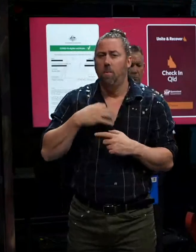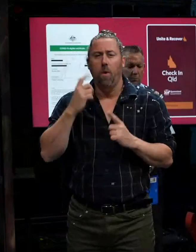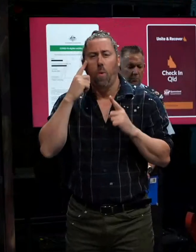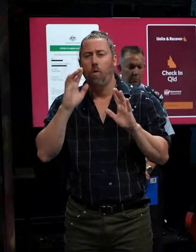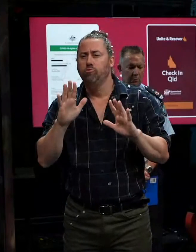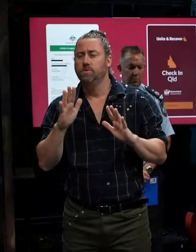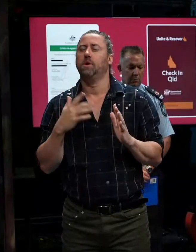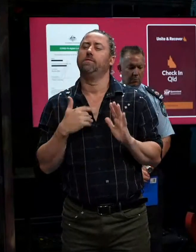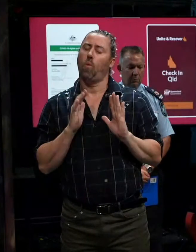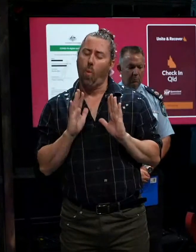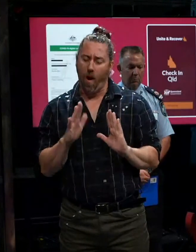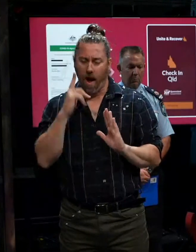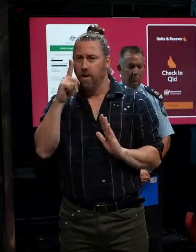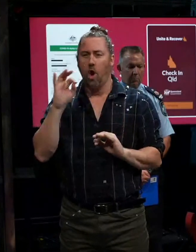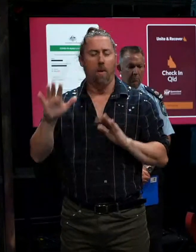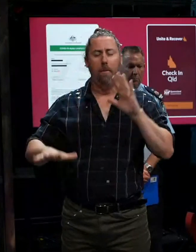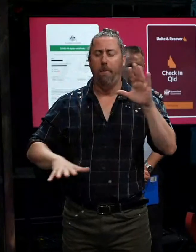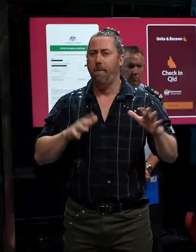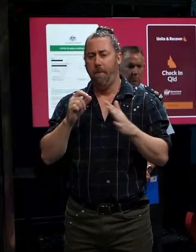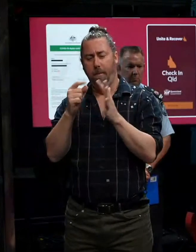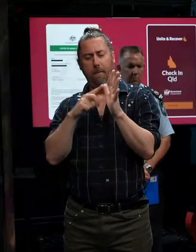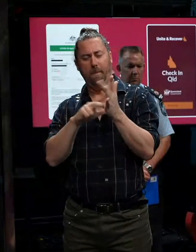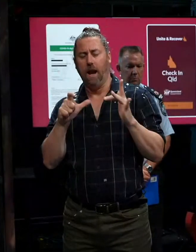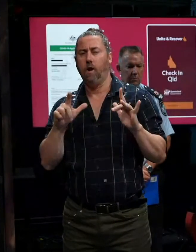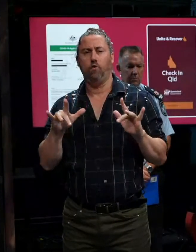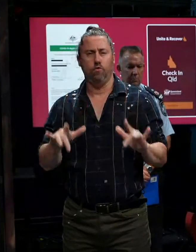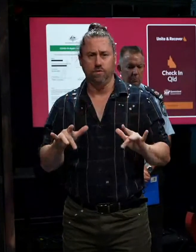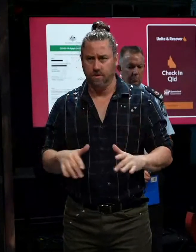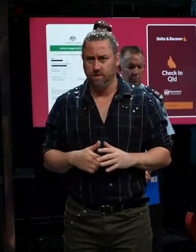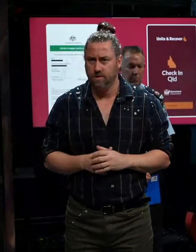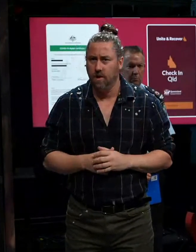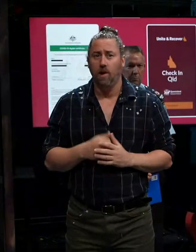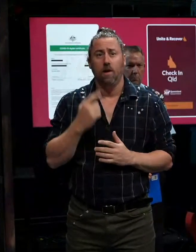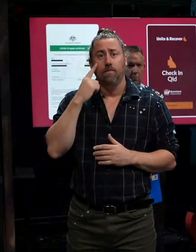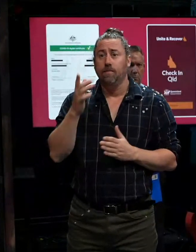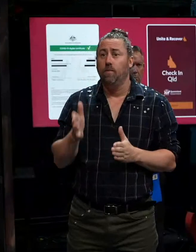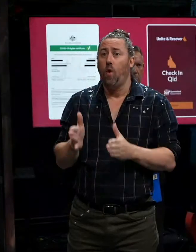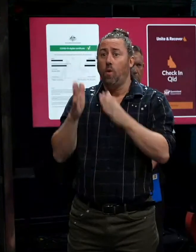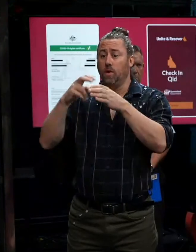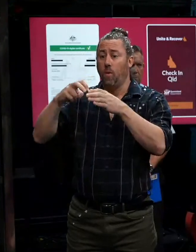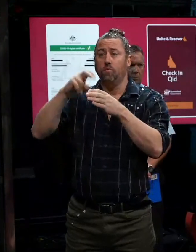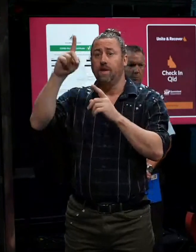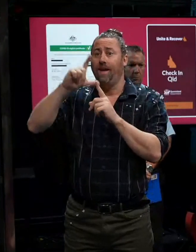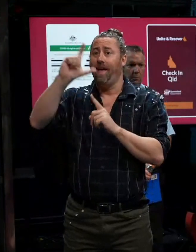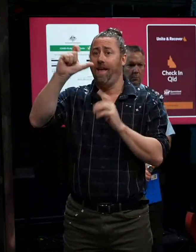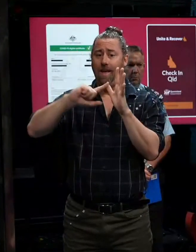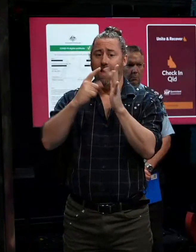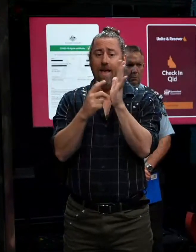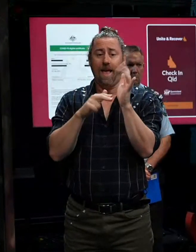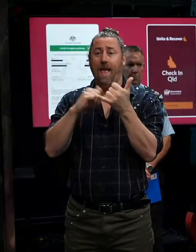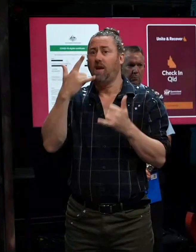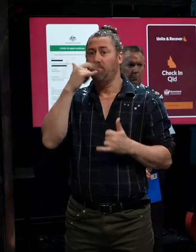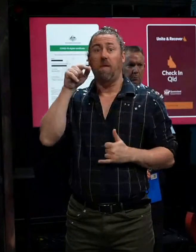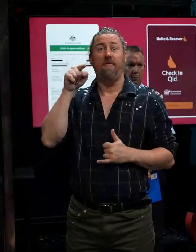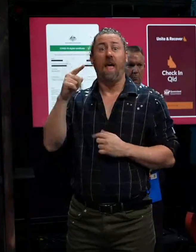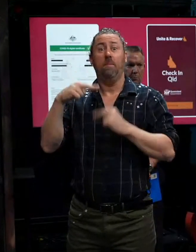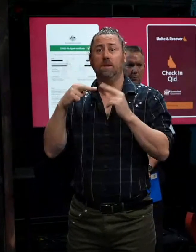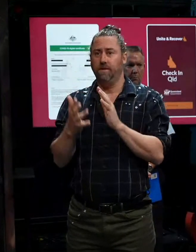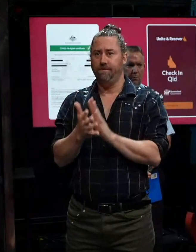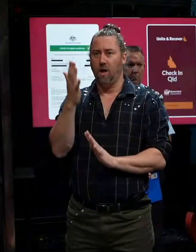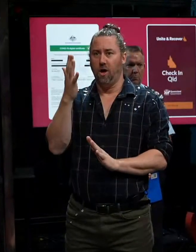The other thing you will have seen is there has been a fire in a hotel quarantine in Cairns. Everyone has been evacuated, everyone is